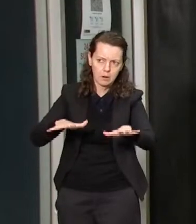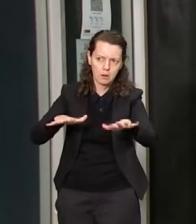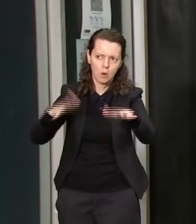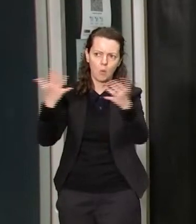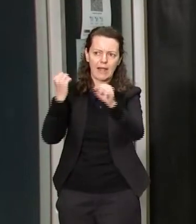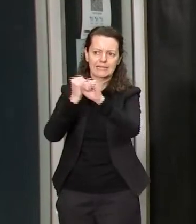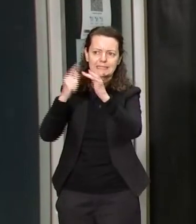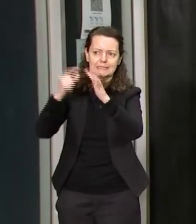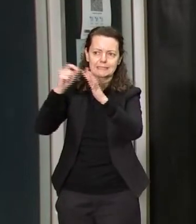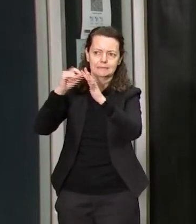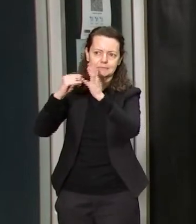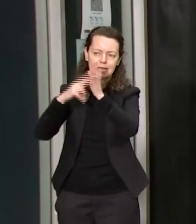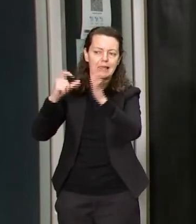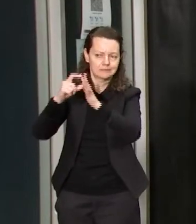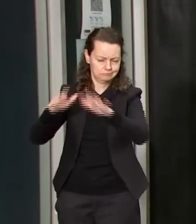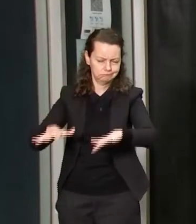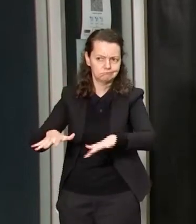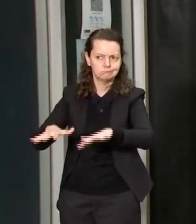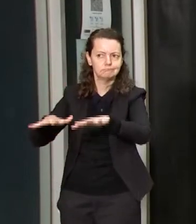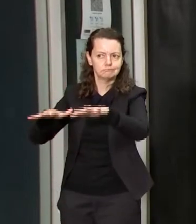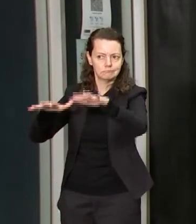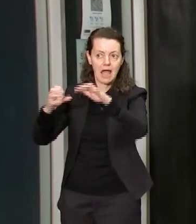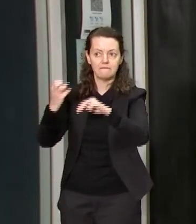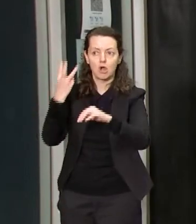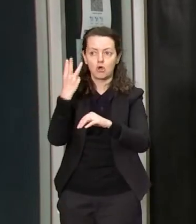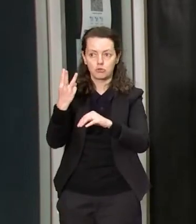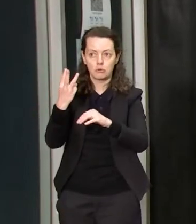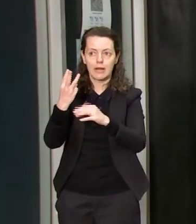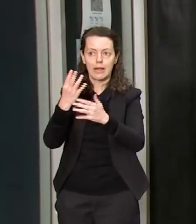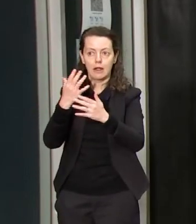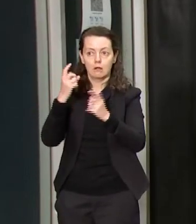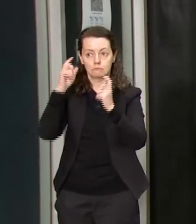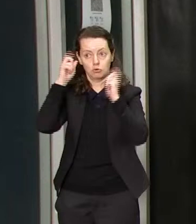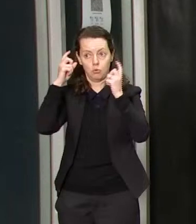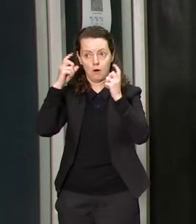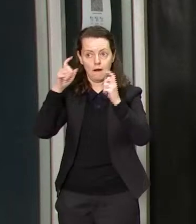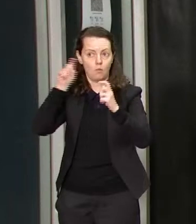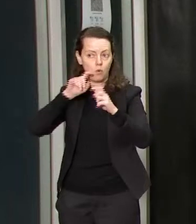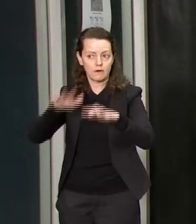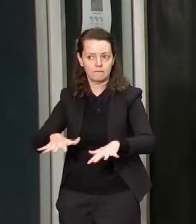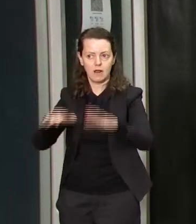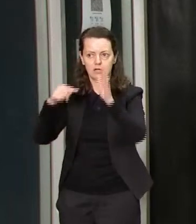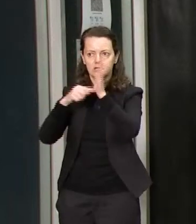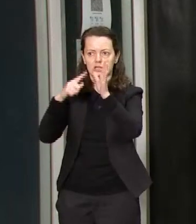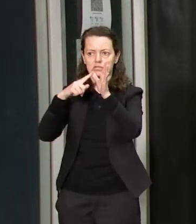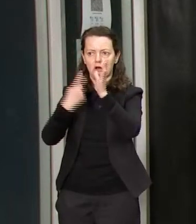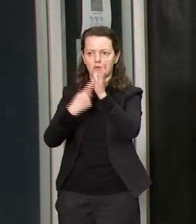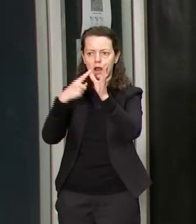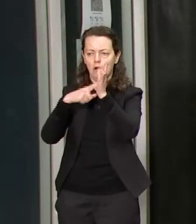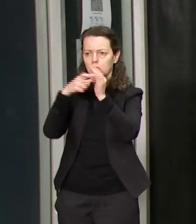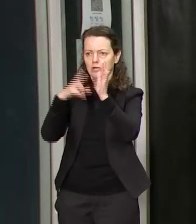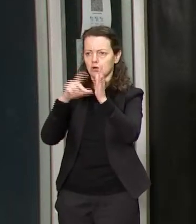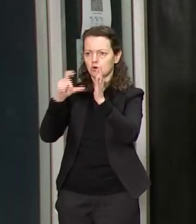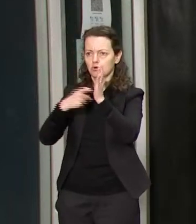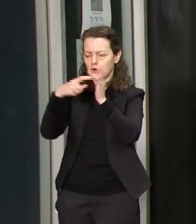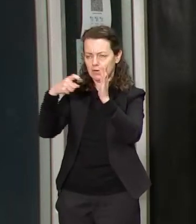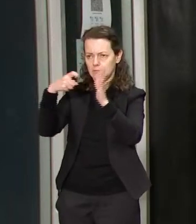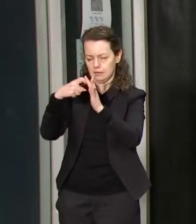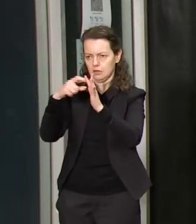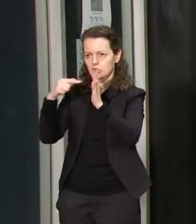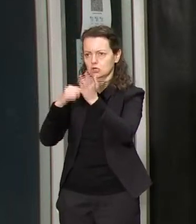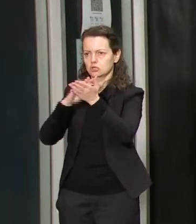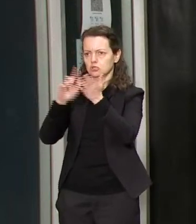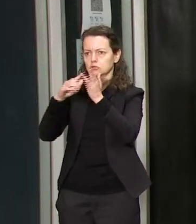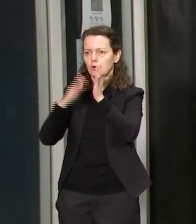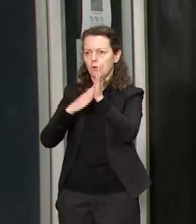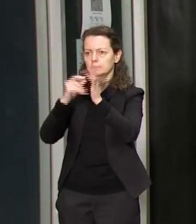Gippsland. We currently have three major flood warnings that are out for the Traralgon Creek, the Thompson River and the Yarra River. We have